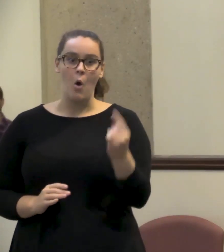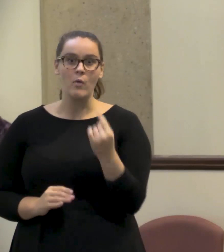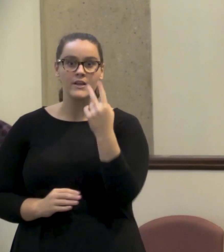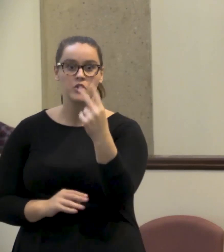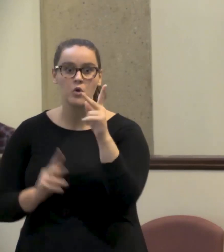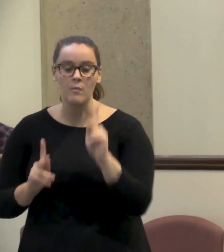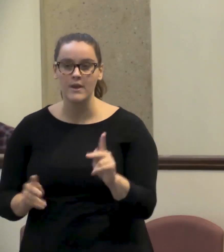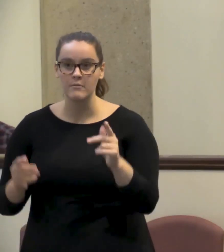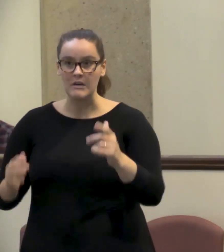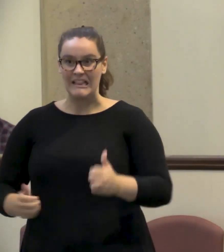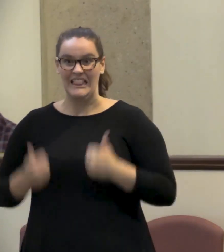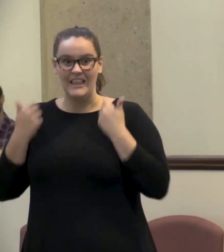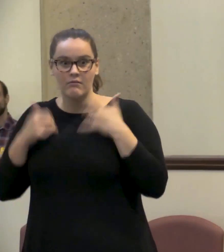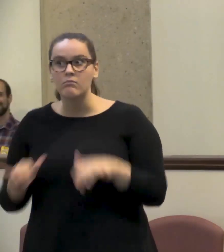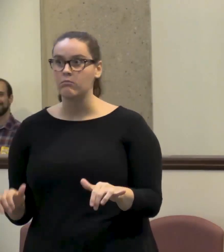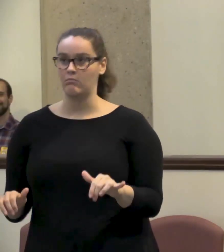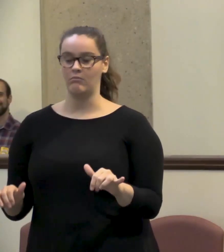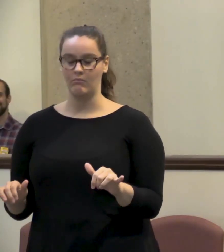survive, you know?